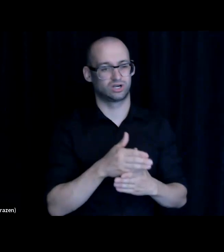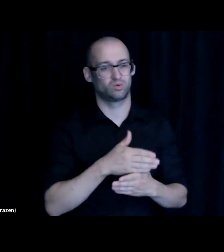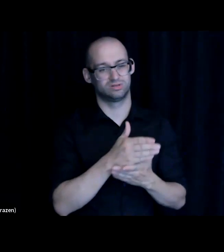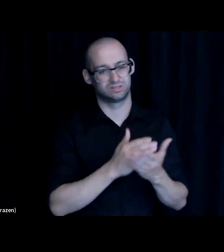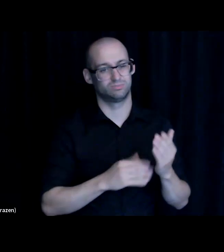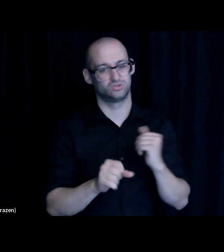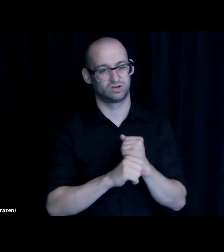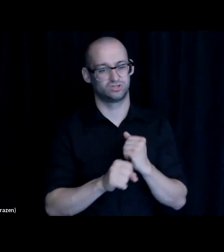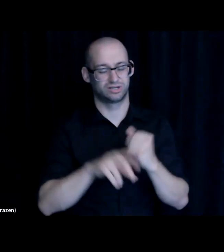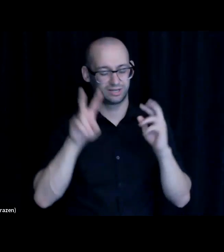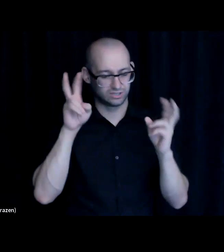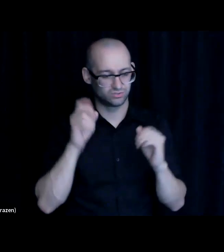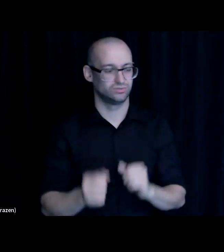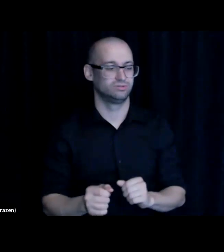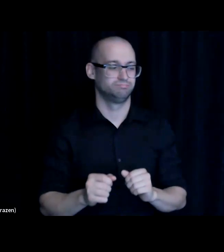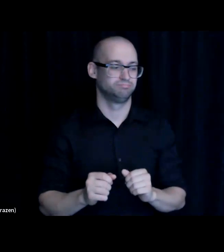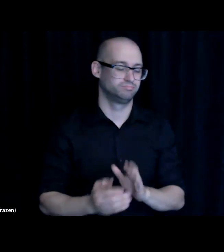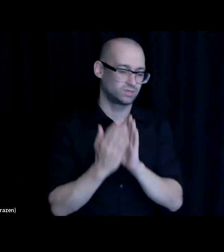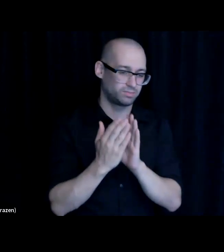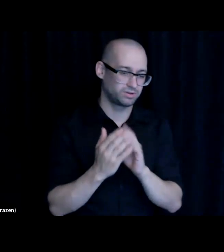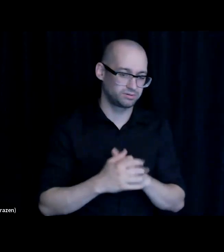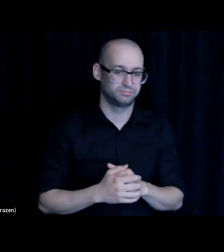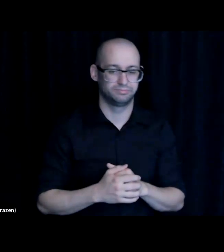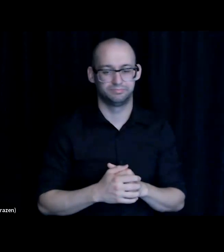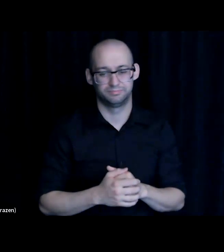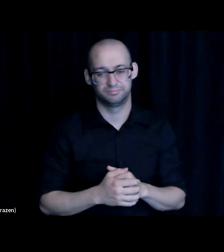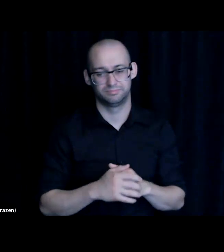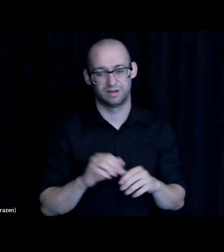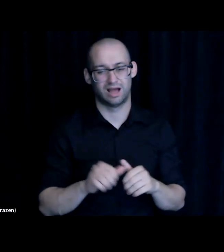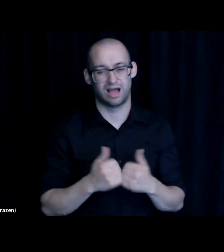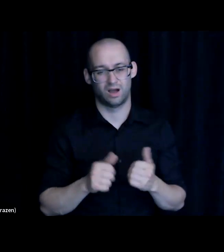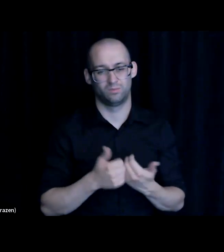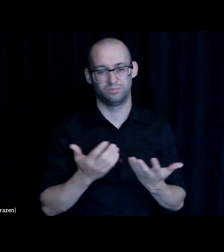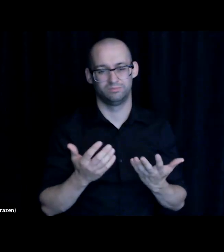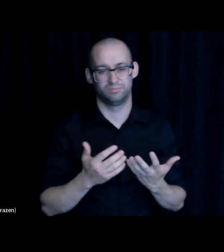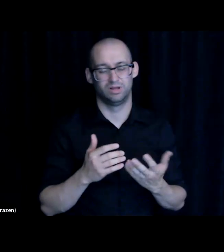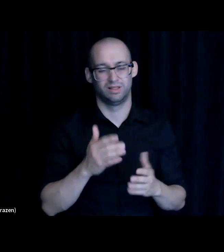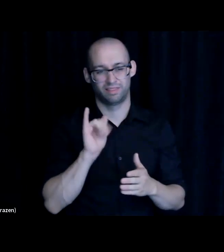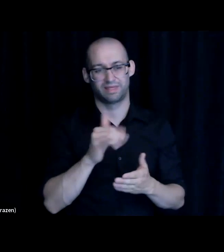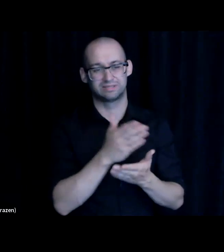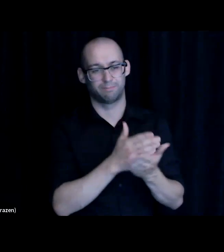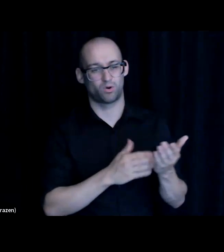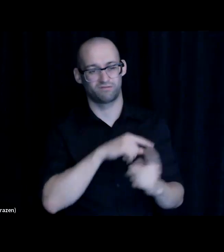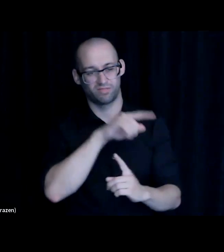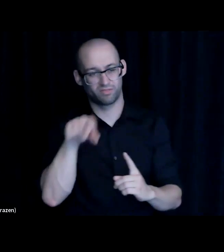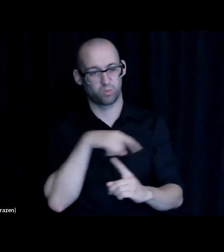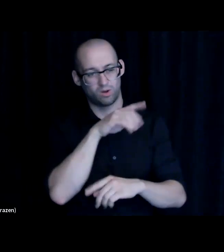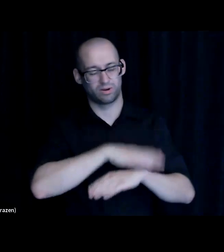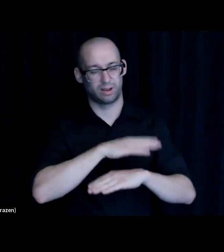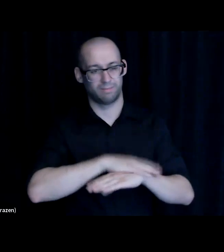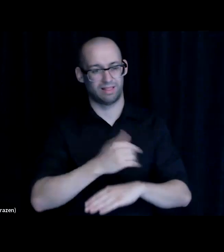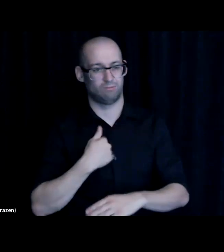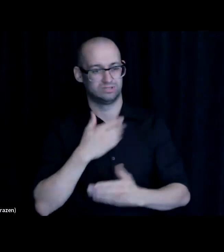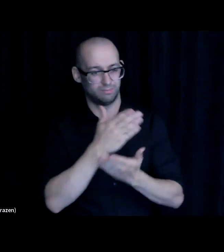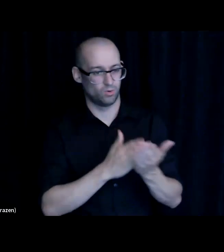some issues, some topics, some calls to action that have really come from the roundtables I was a part of, and then also some conversations we had